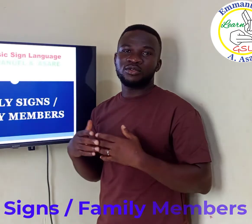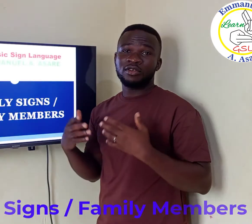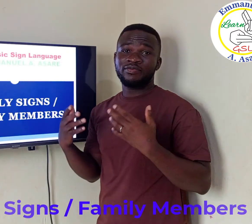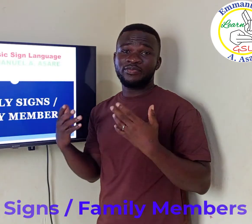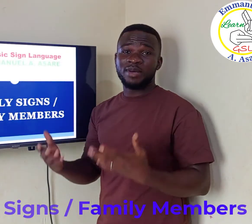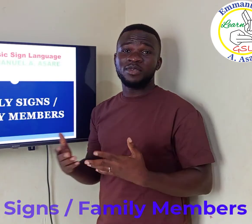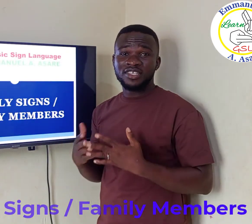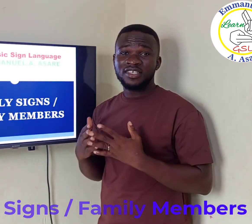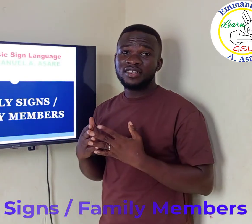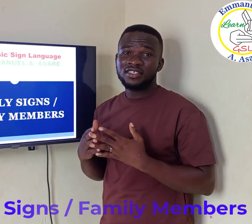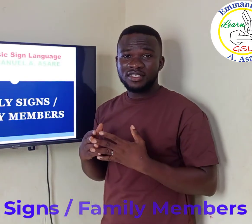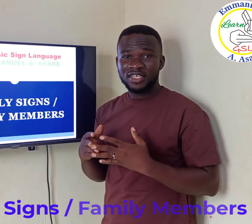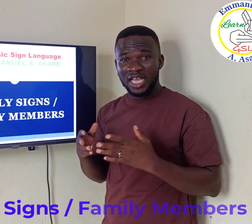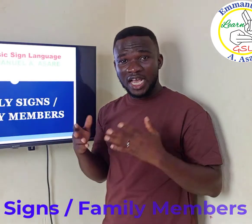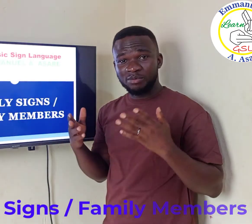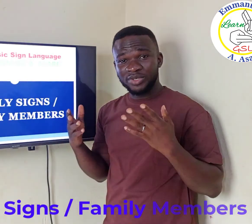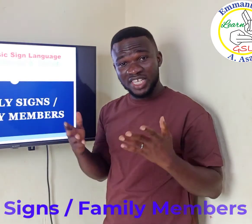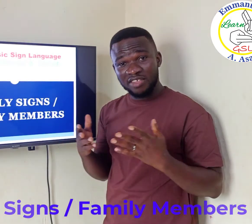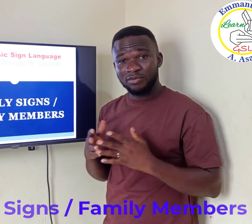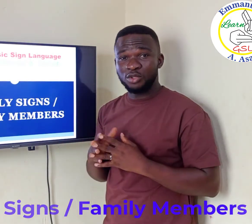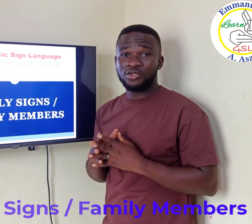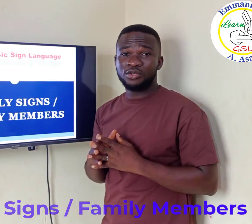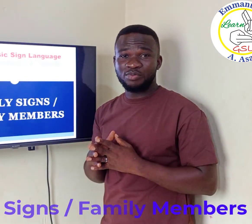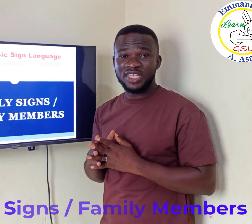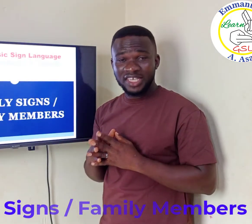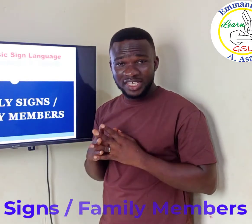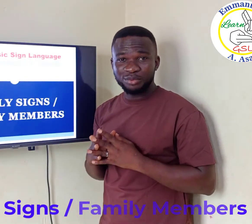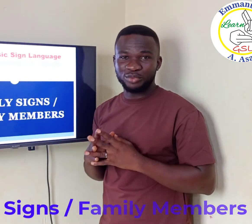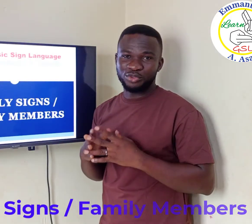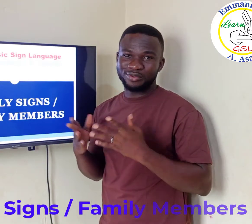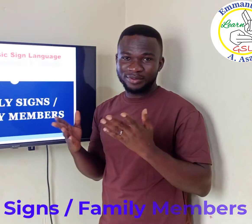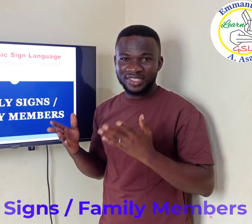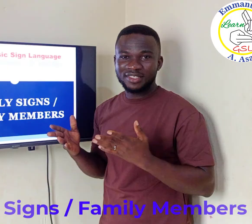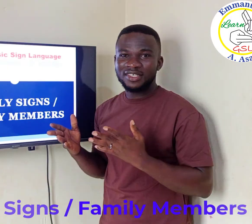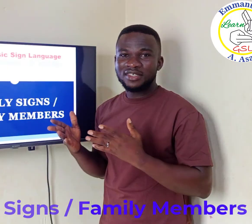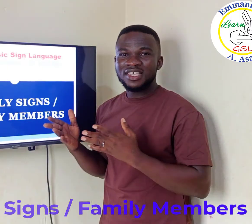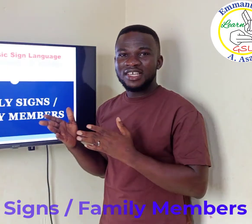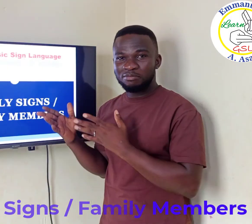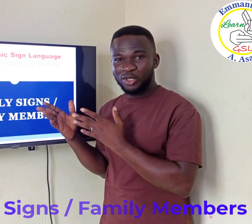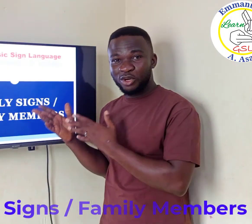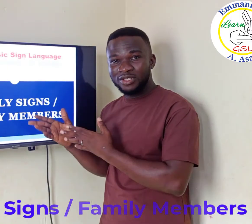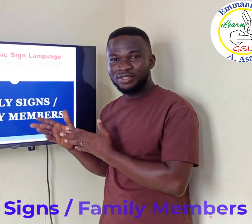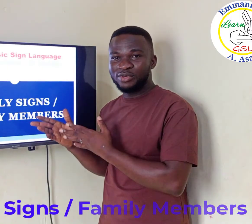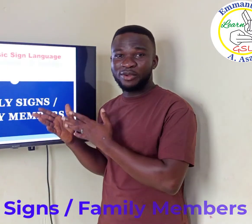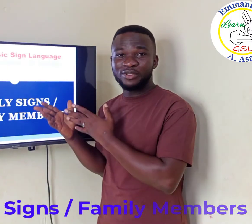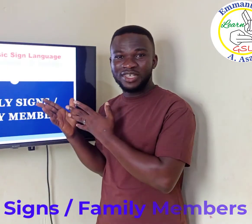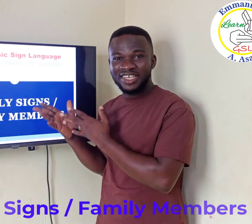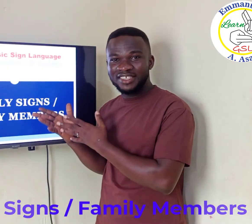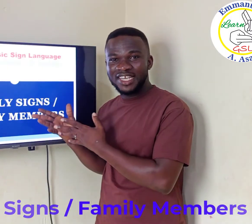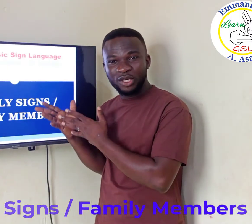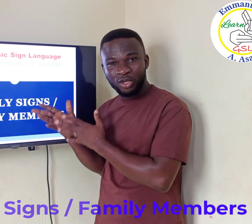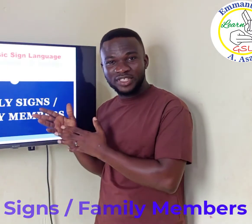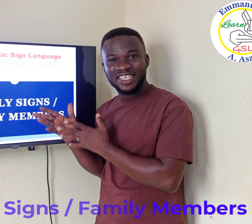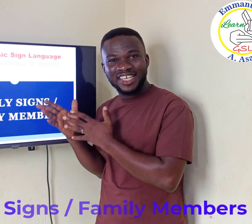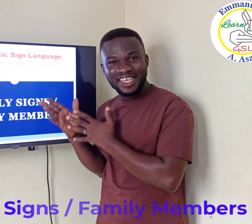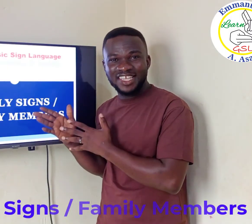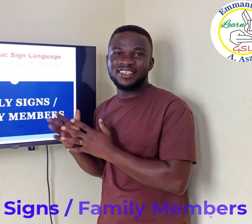your family, I believe you should be able to do it because we are going to learn a lot in